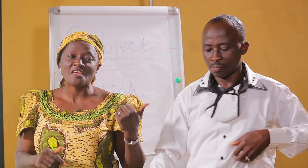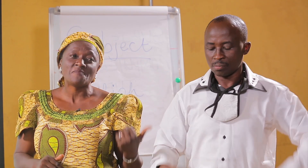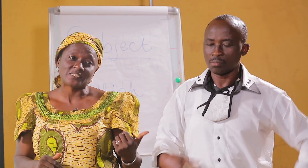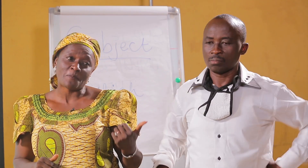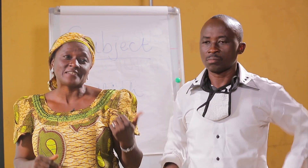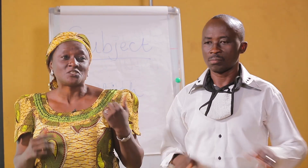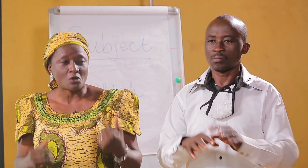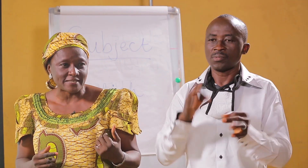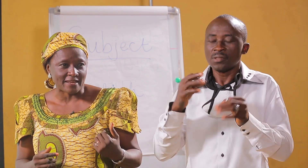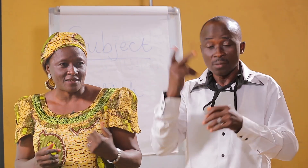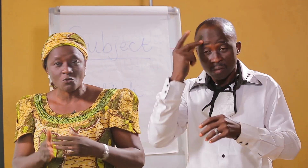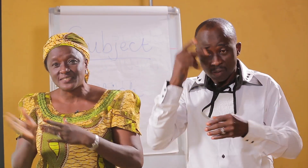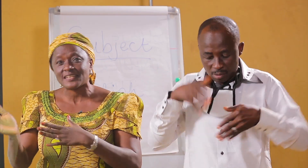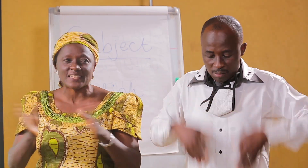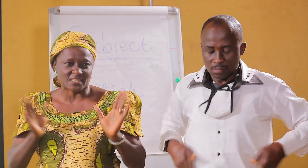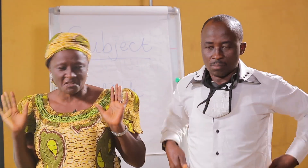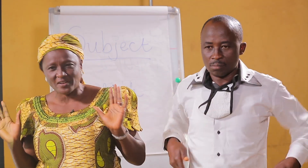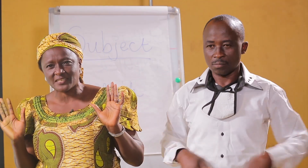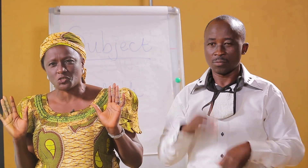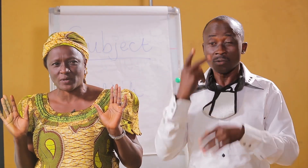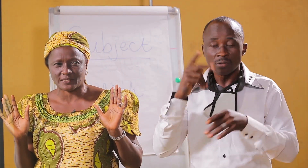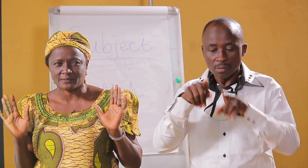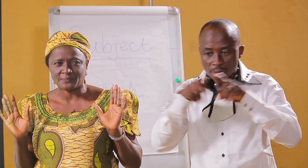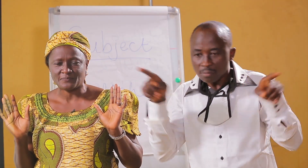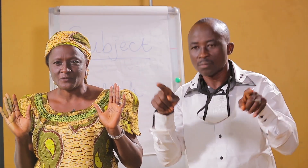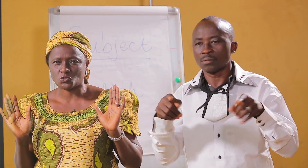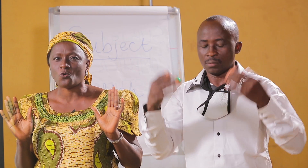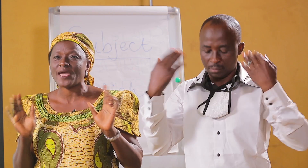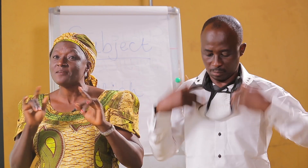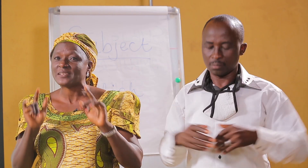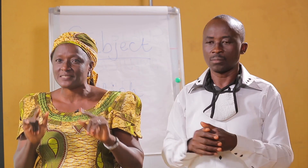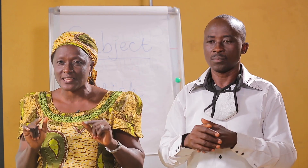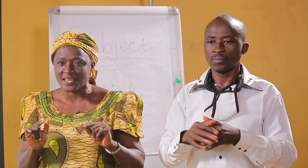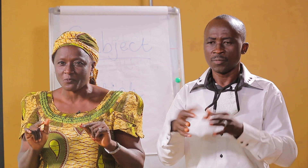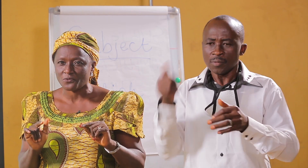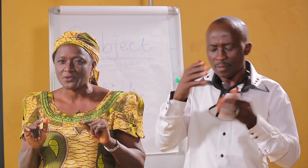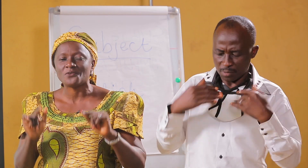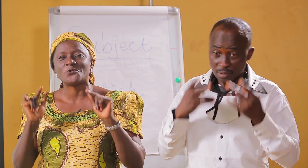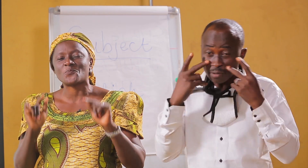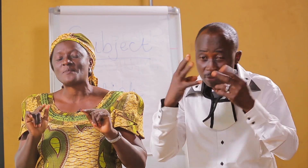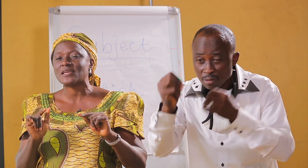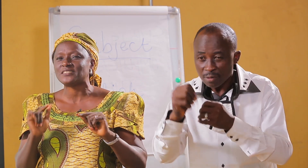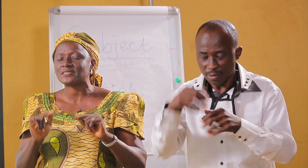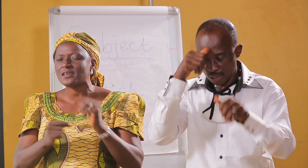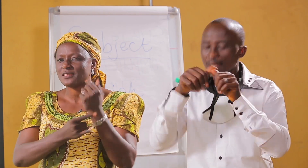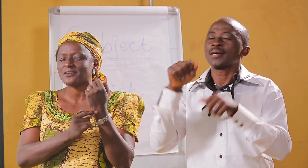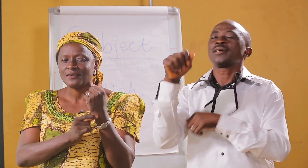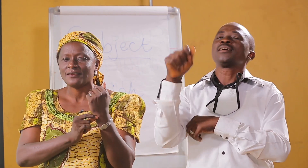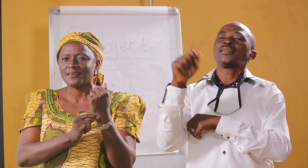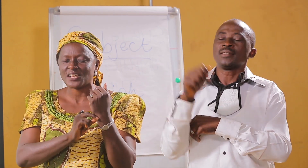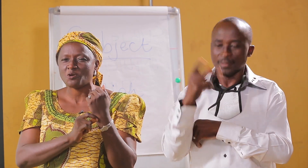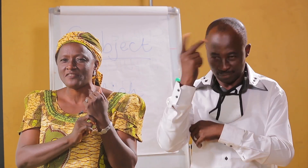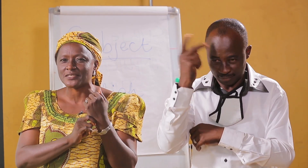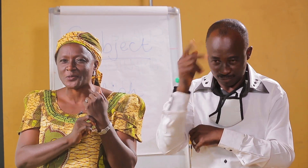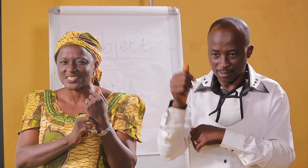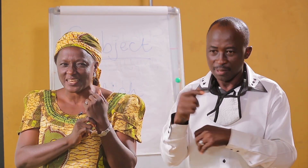But if Mr. Pat is tucked in, you will see that there's a difference in the dressing. So anybody seeing him will remember, yes, she said